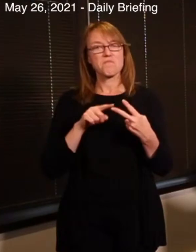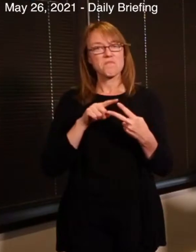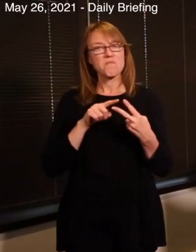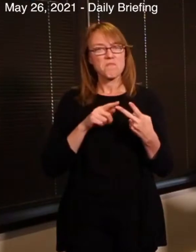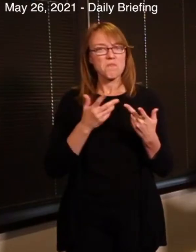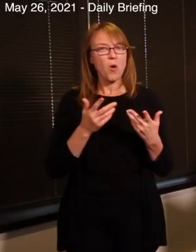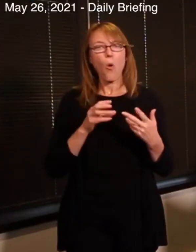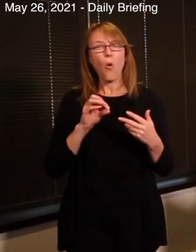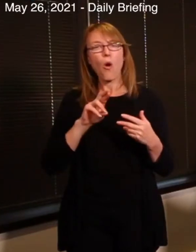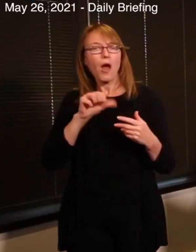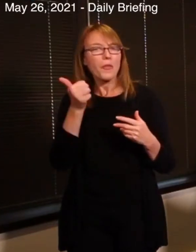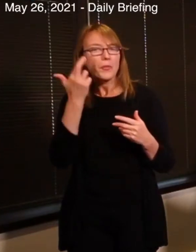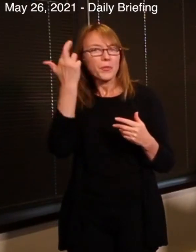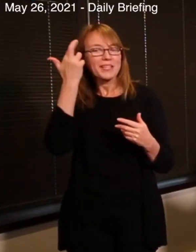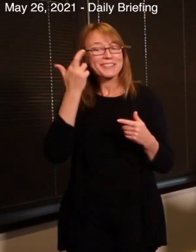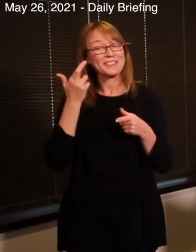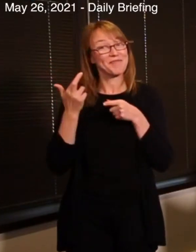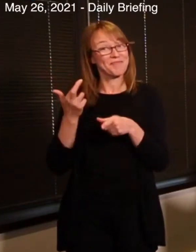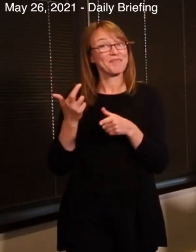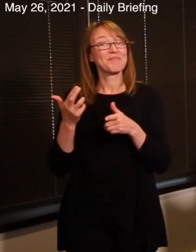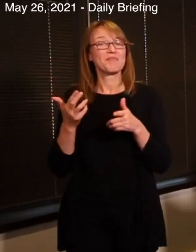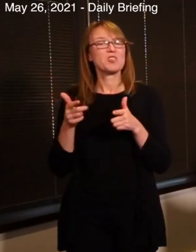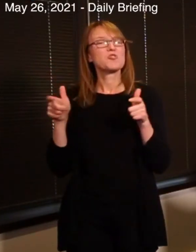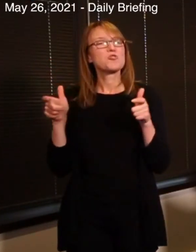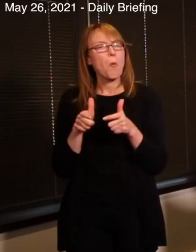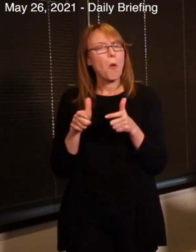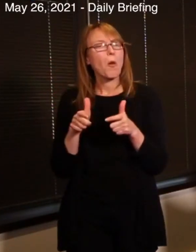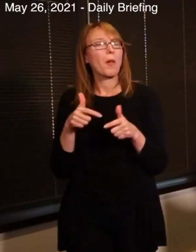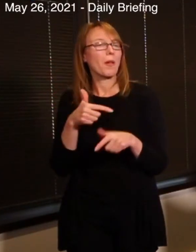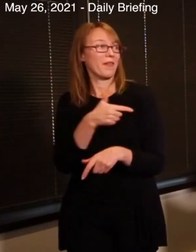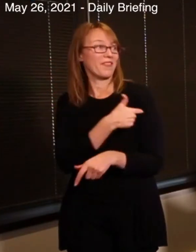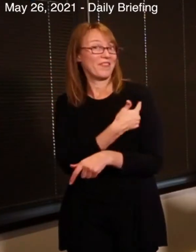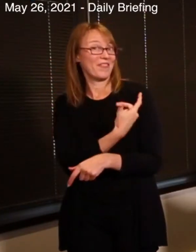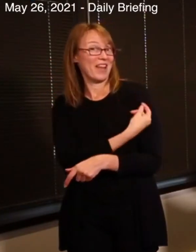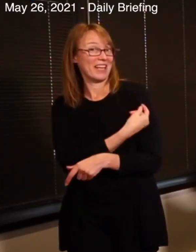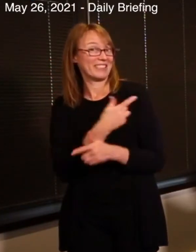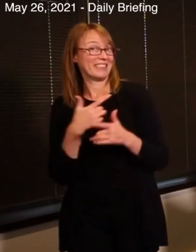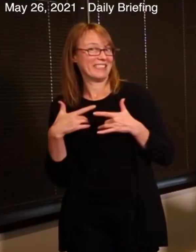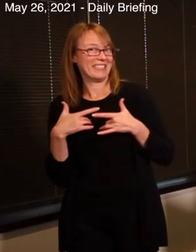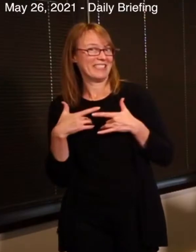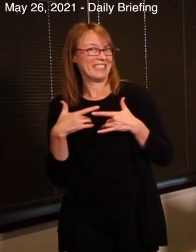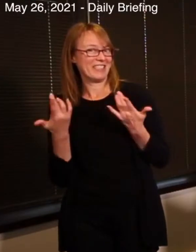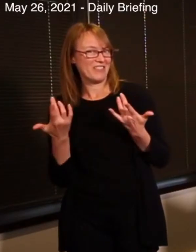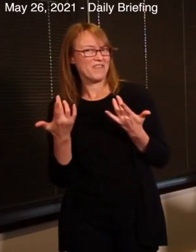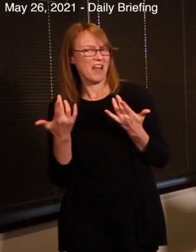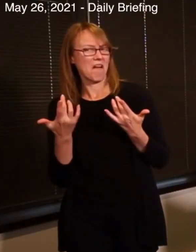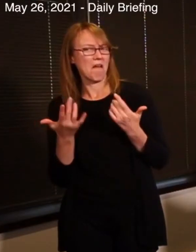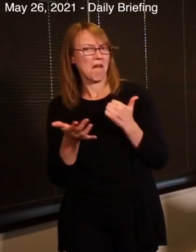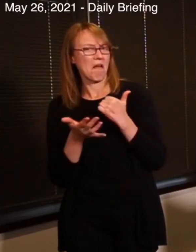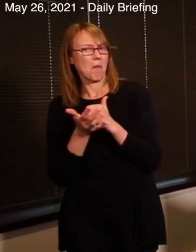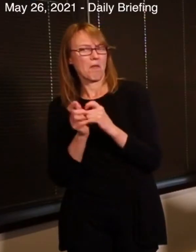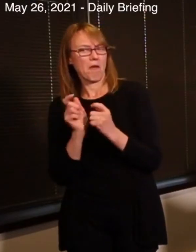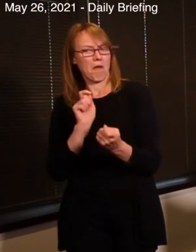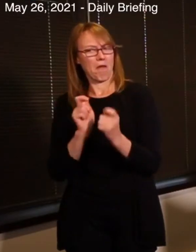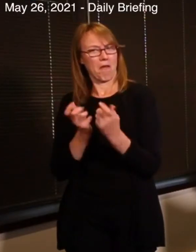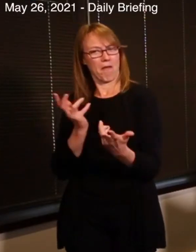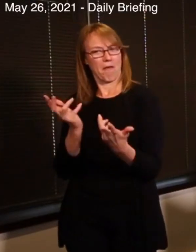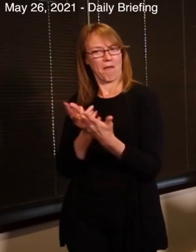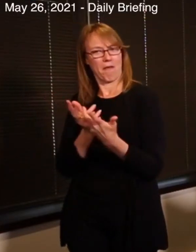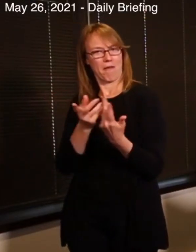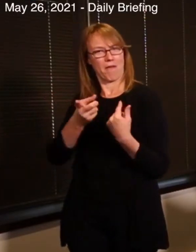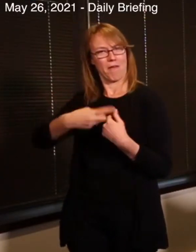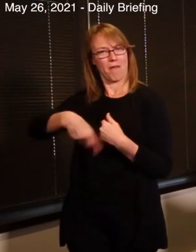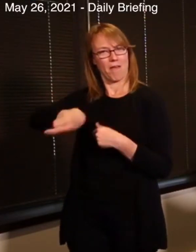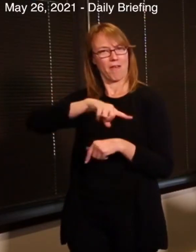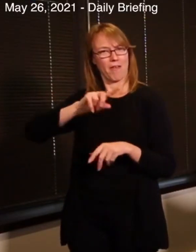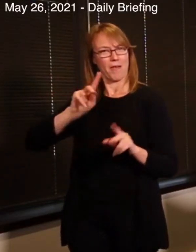tougher groups to get vaccinated. The thing that makes it more challenging, though, is, of course, whenever you're breaking up any operation